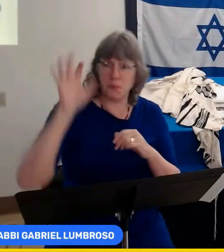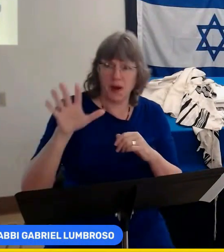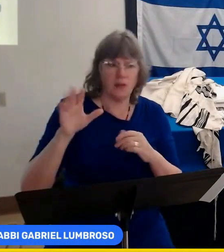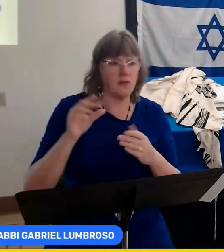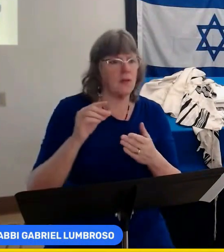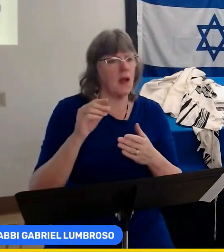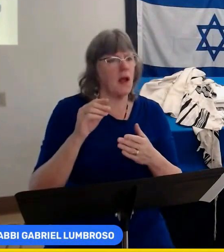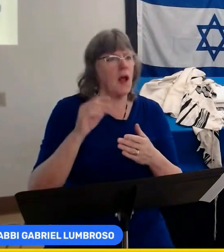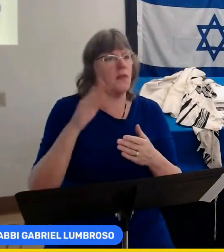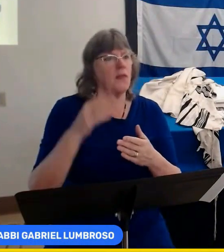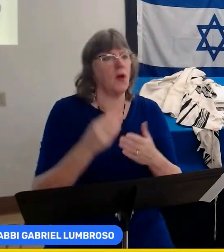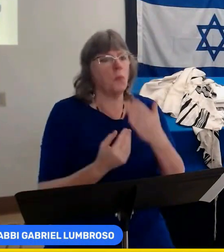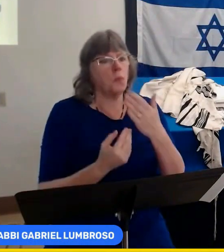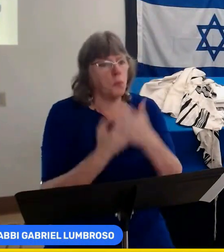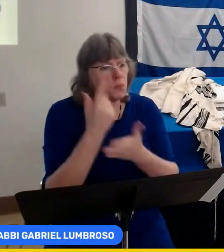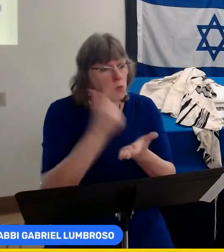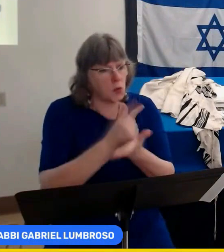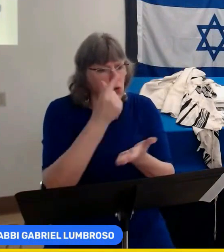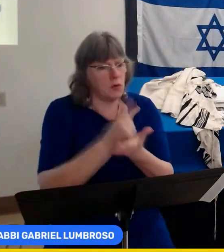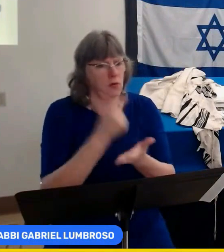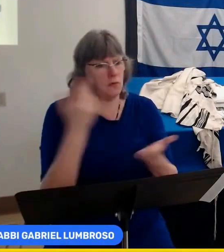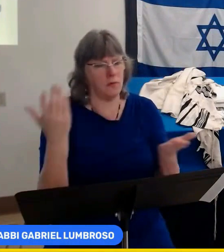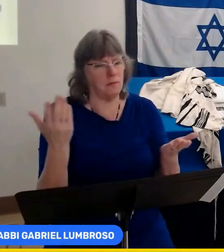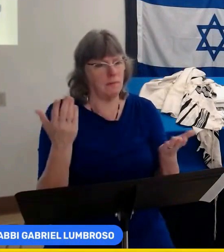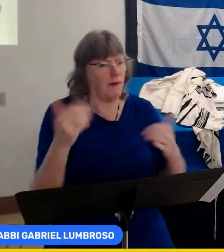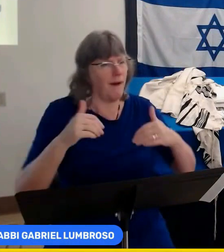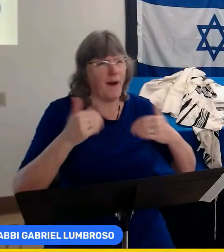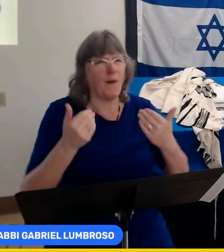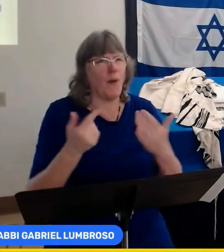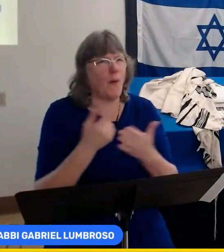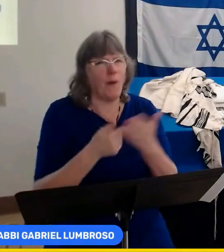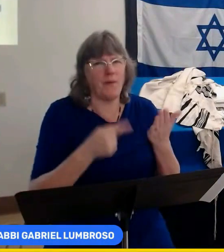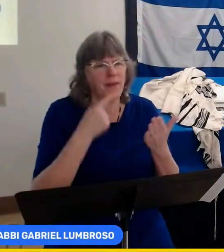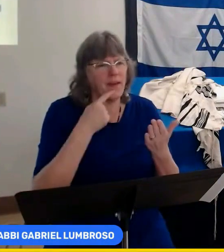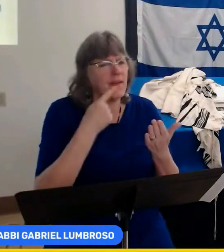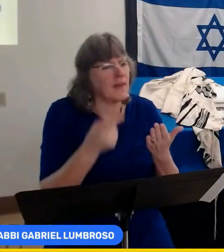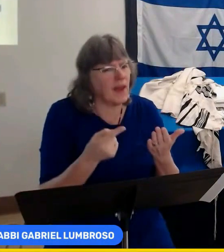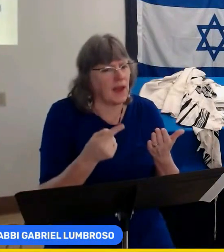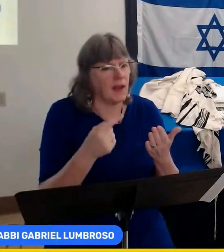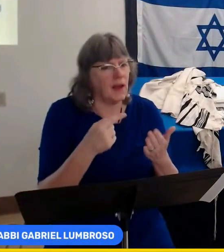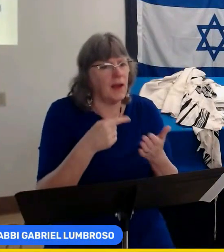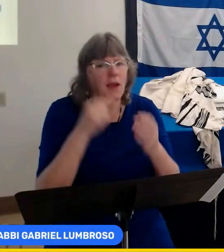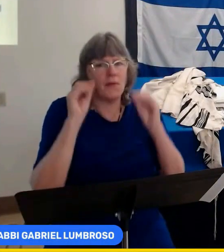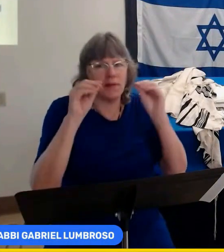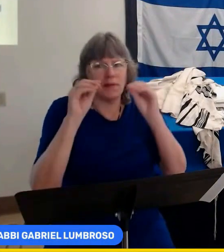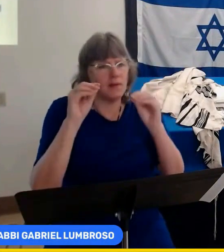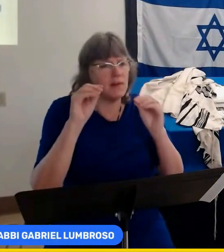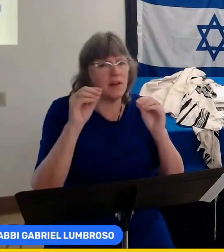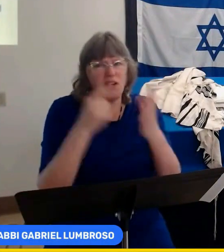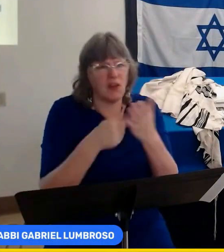one verb means to proclaim the Besorah. It has the idea of to proclaim.